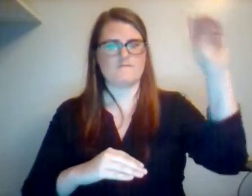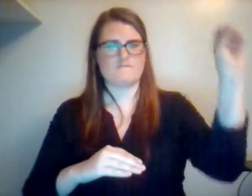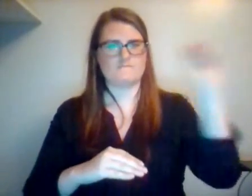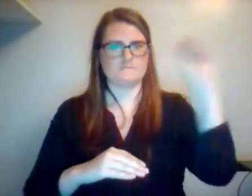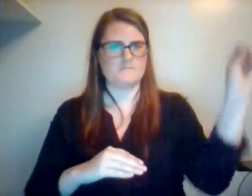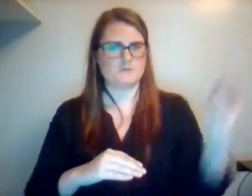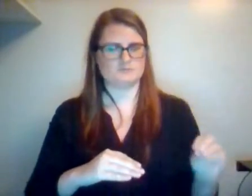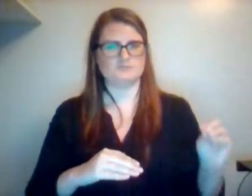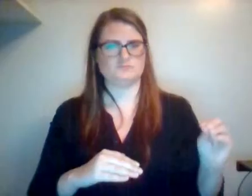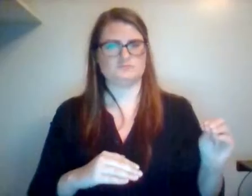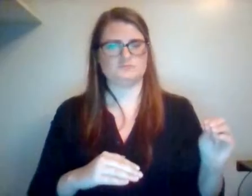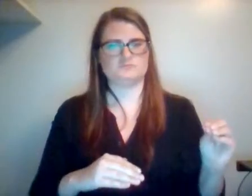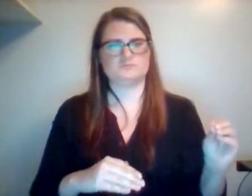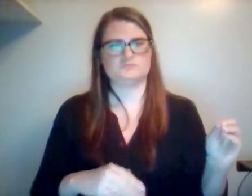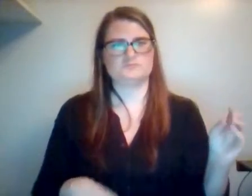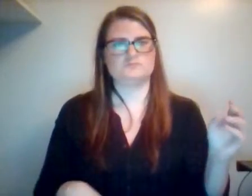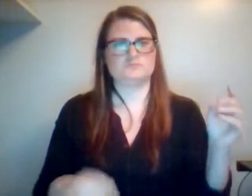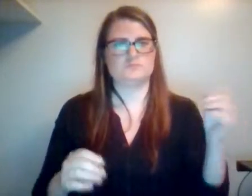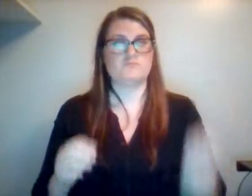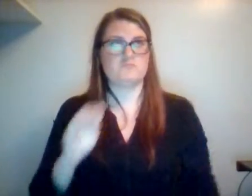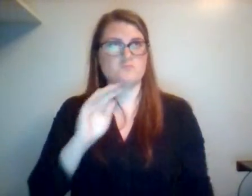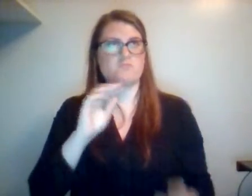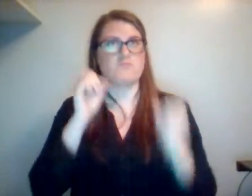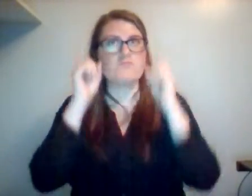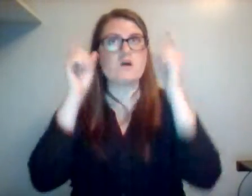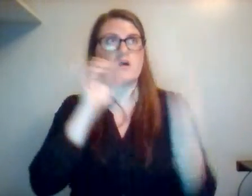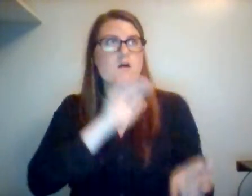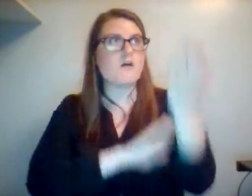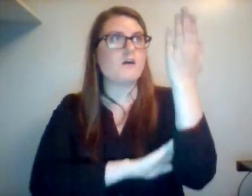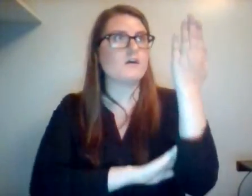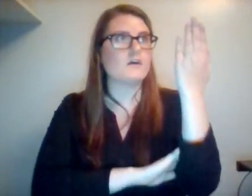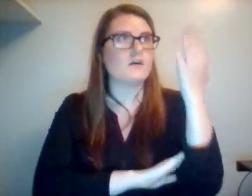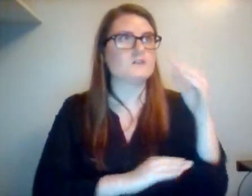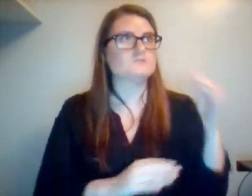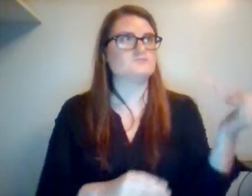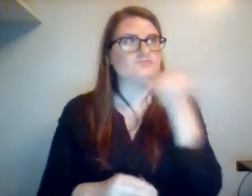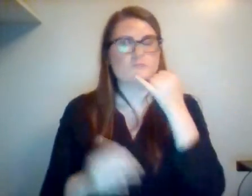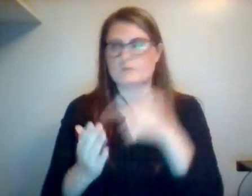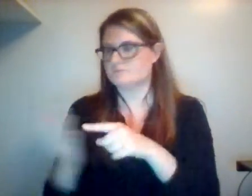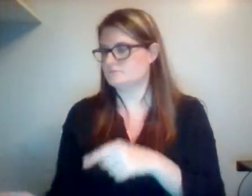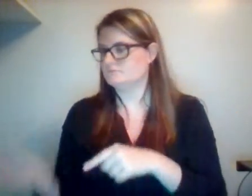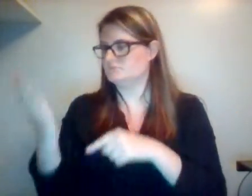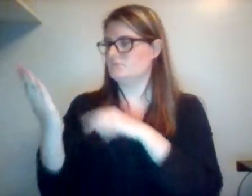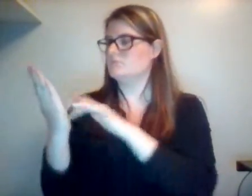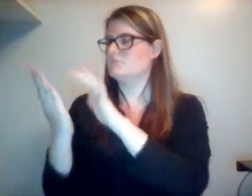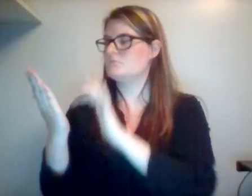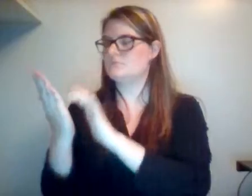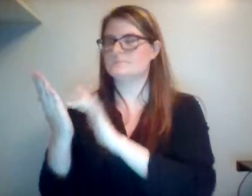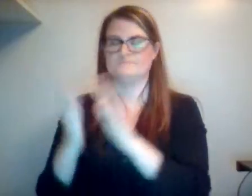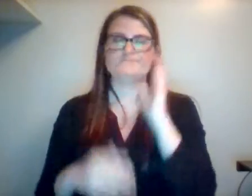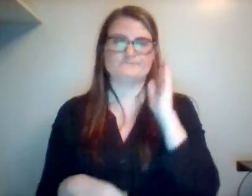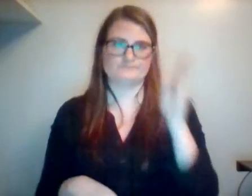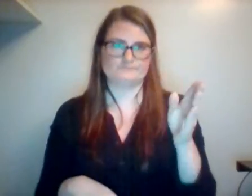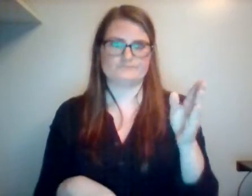within minutes of waking up in a typical morning. Among readers 18 to 29, that number is over